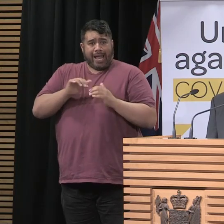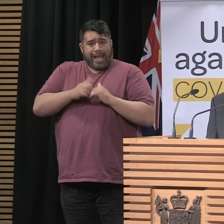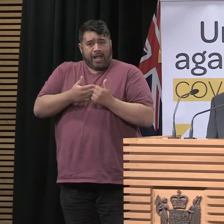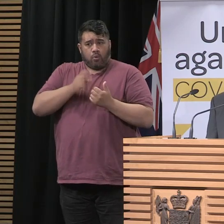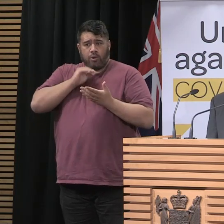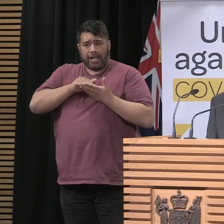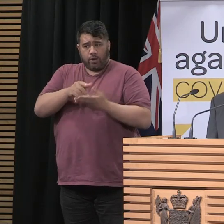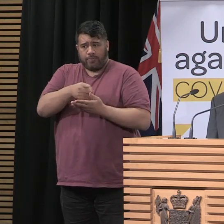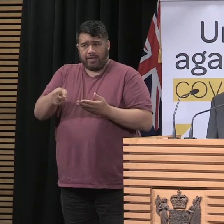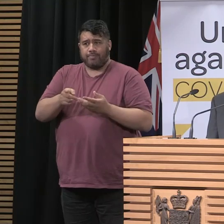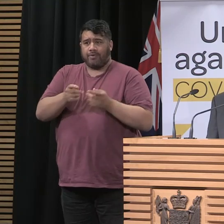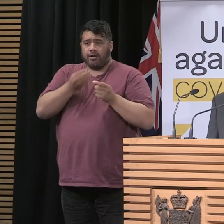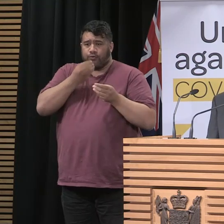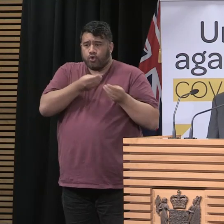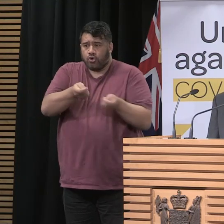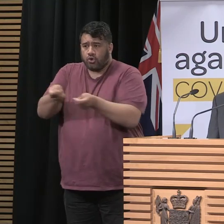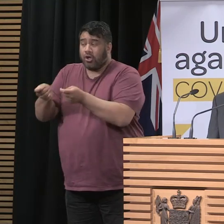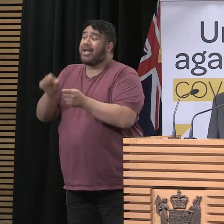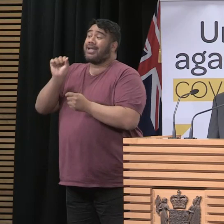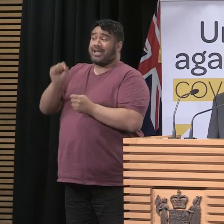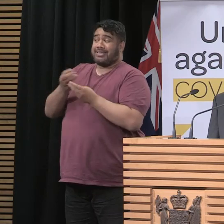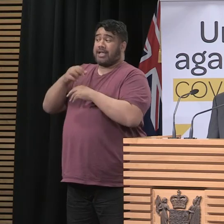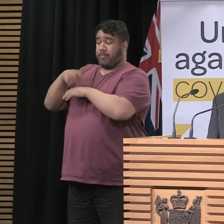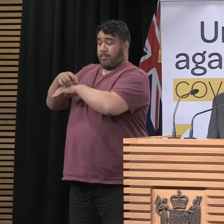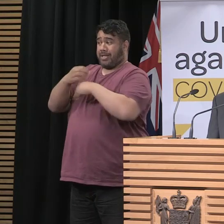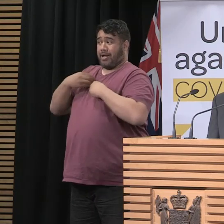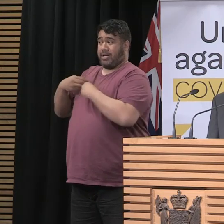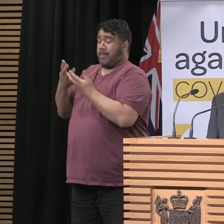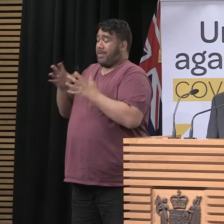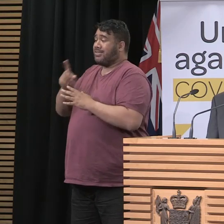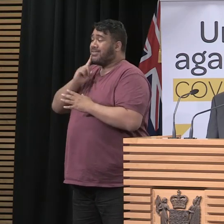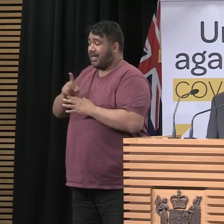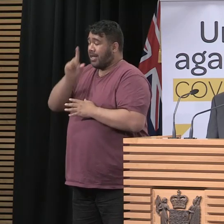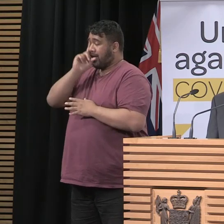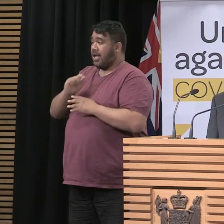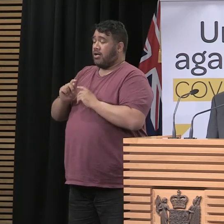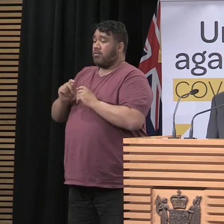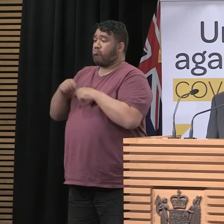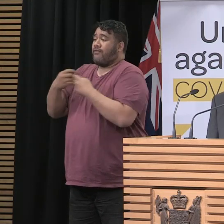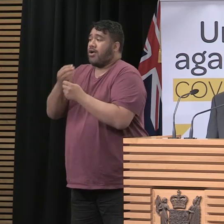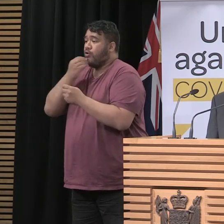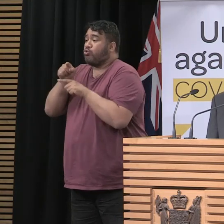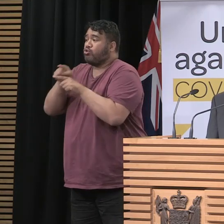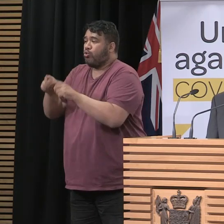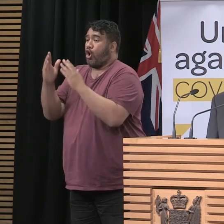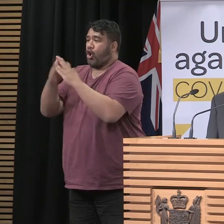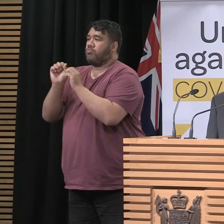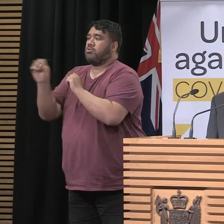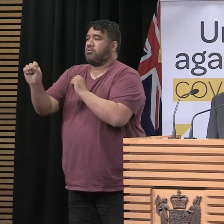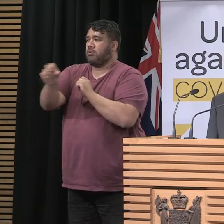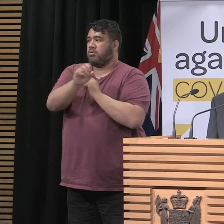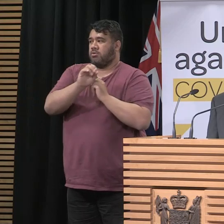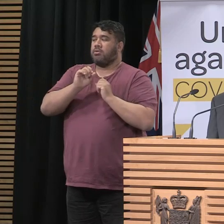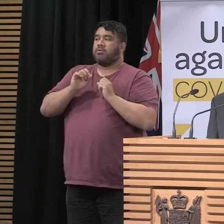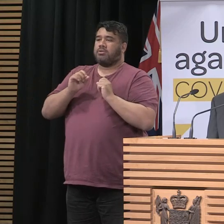is. Some of the providers have already indicated they can do that. So those are voluntary organisations. Kids Can, I think, publicly stated that